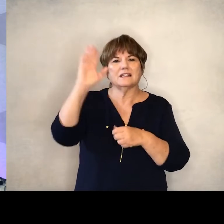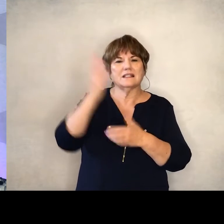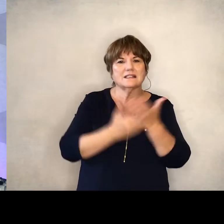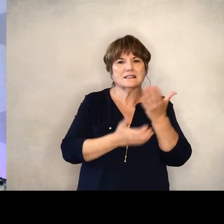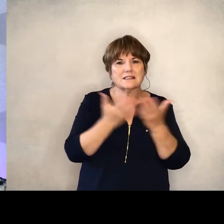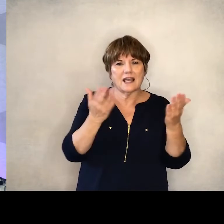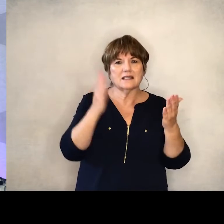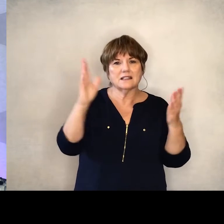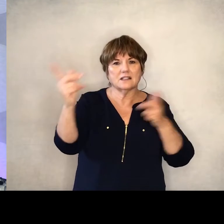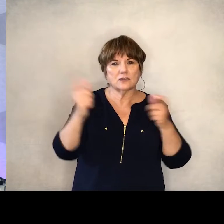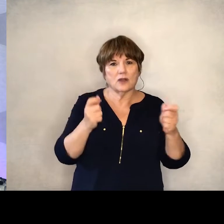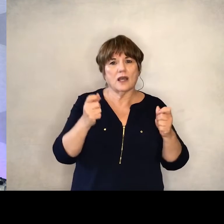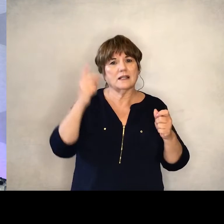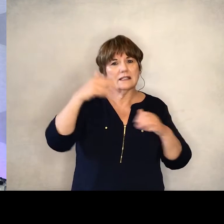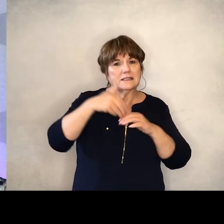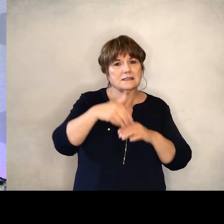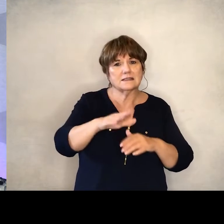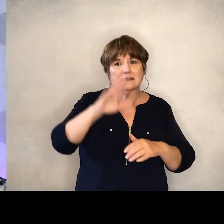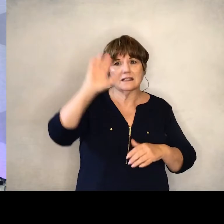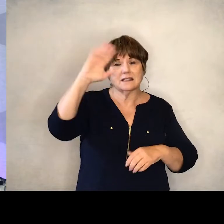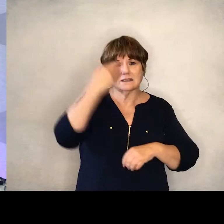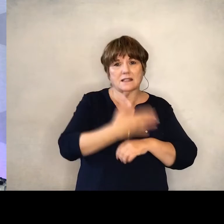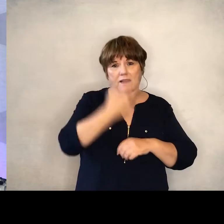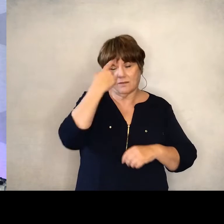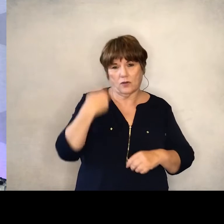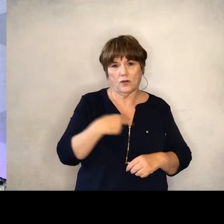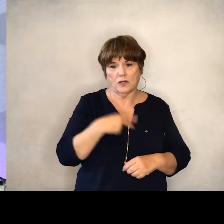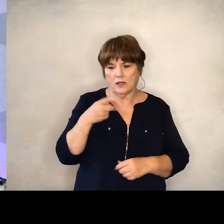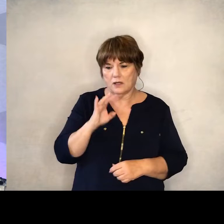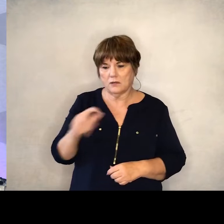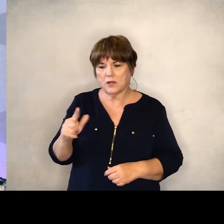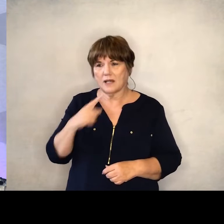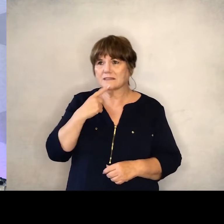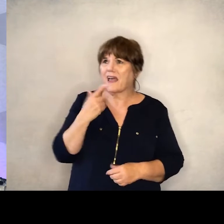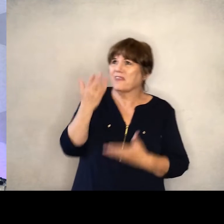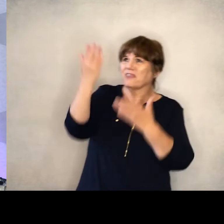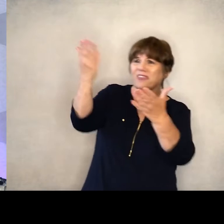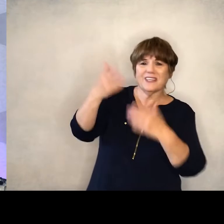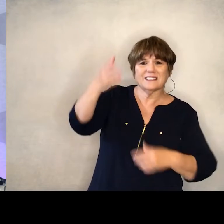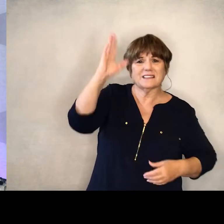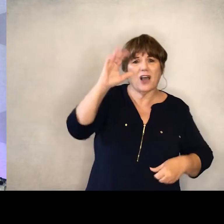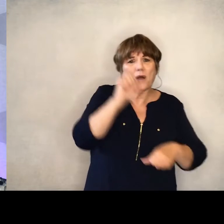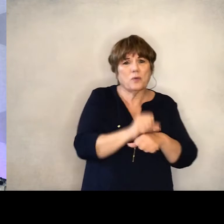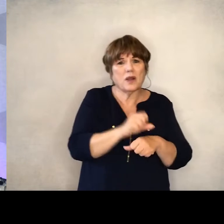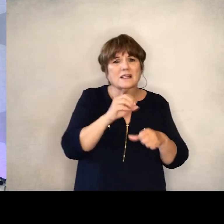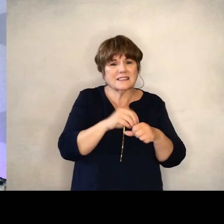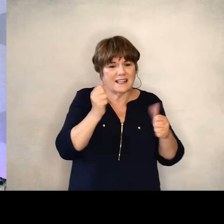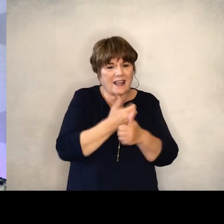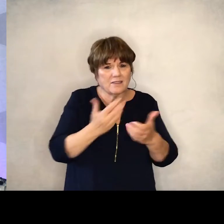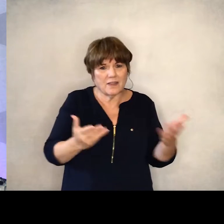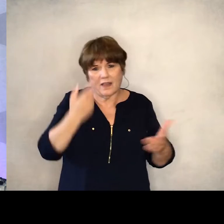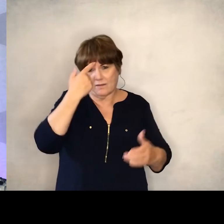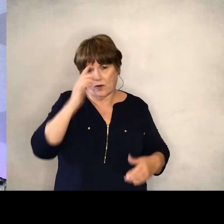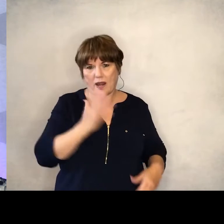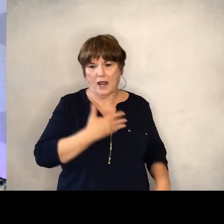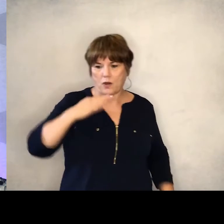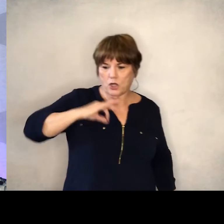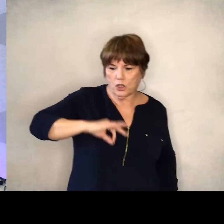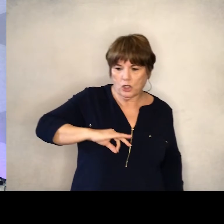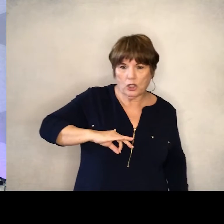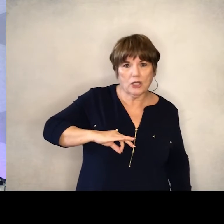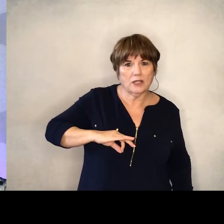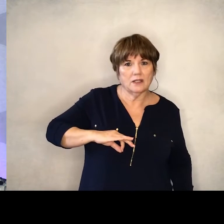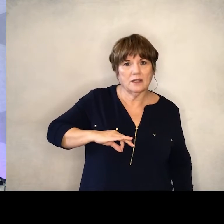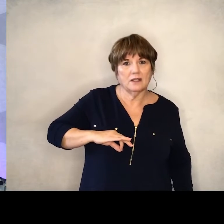us. Paul says that this God works in all things for our good. And that is a very